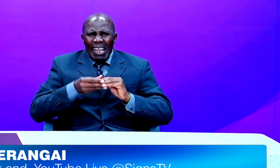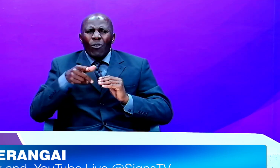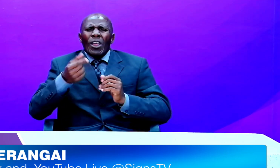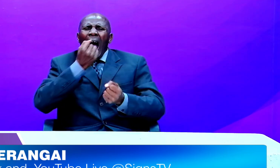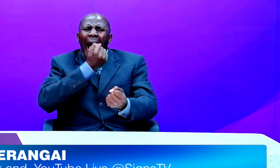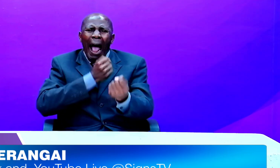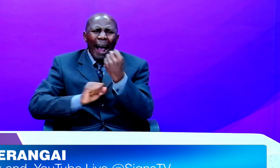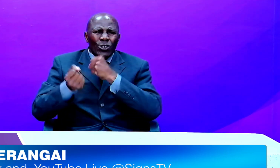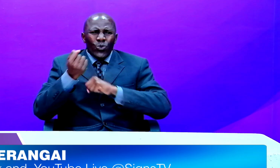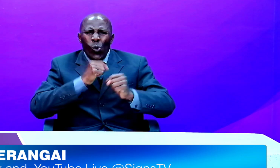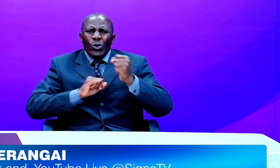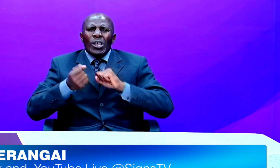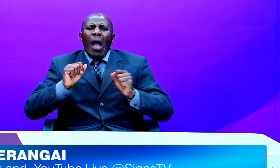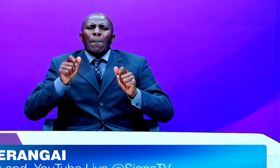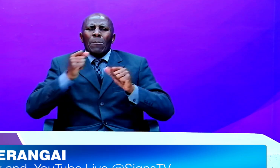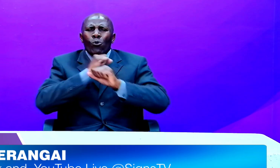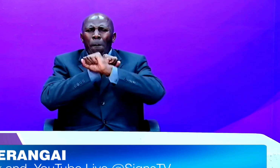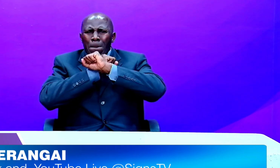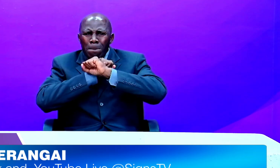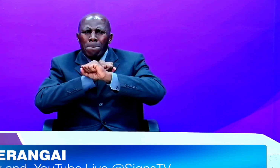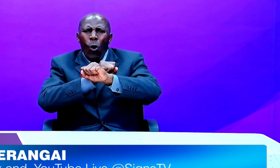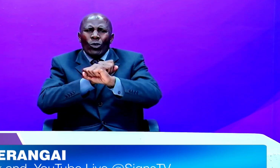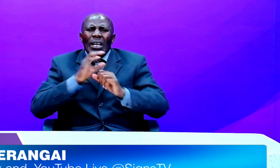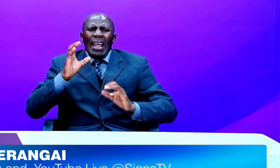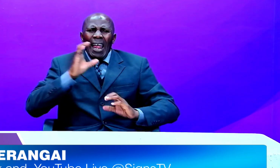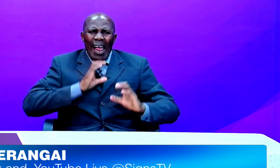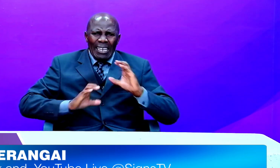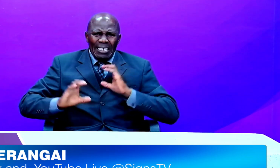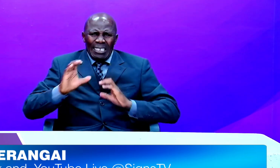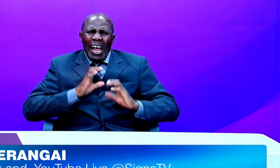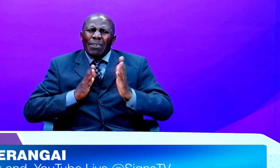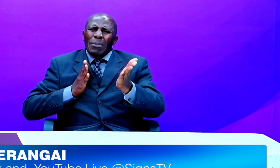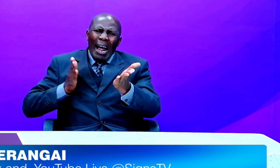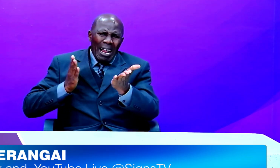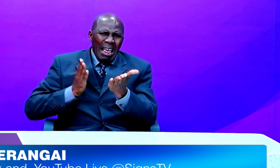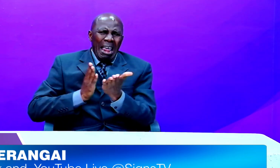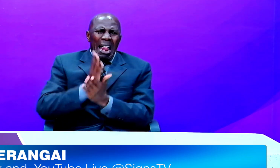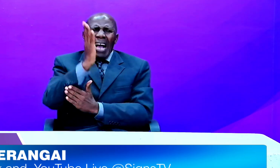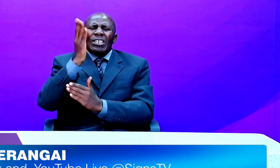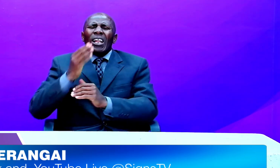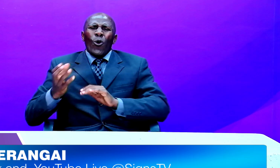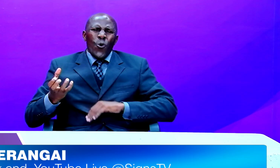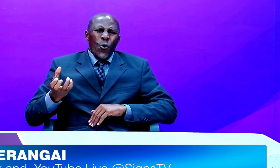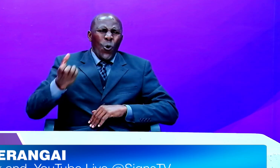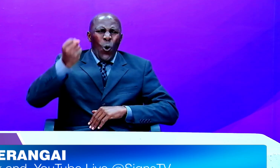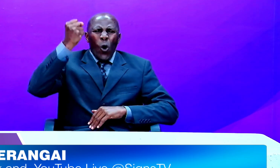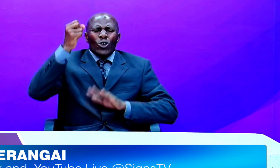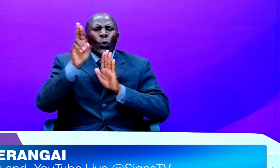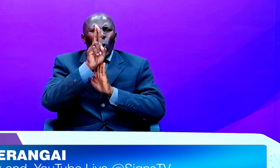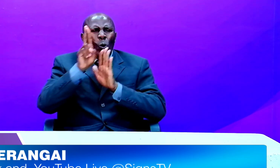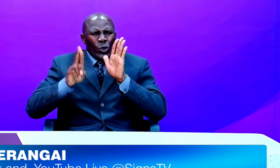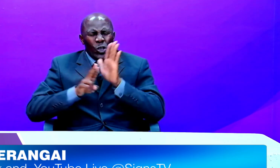They are demanding concrete action to protect citizens' rights and to uphold the rule of